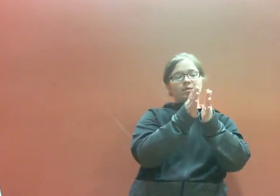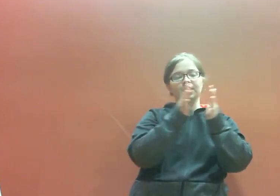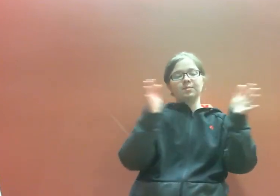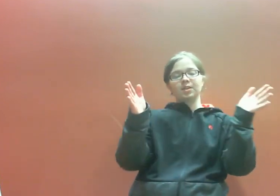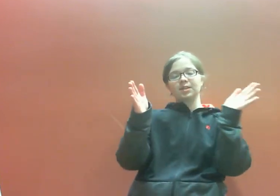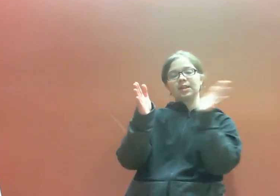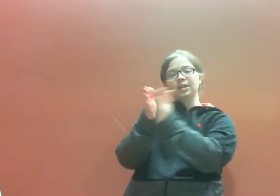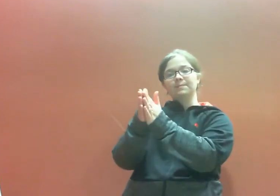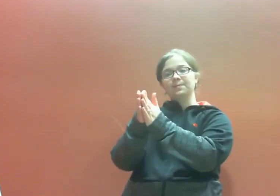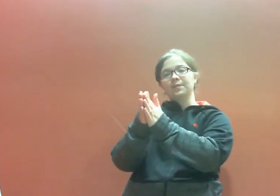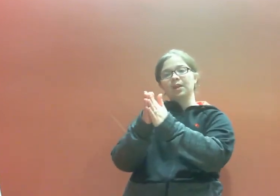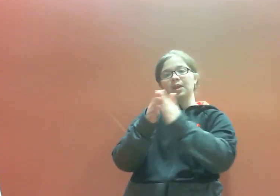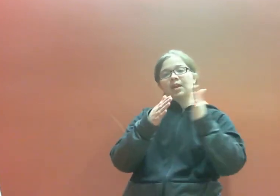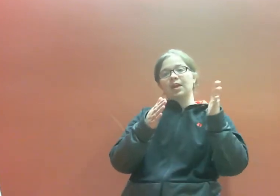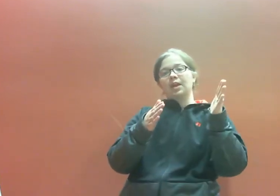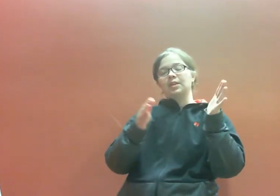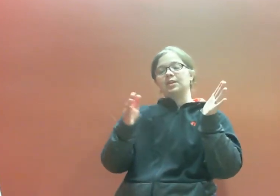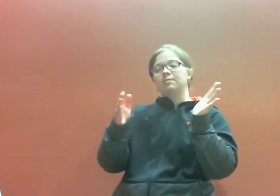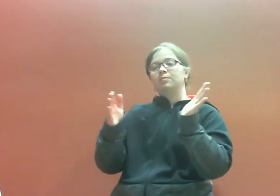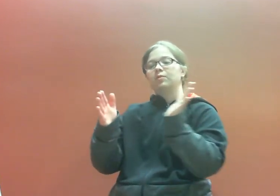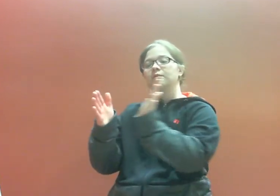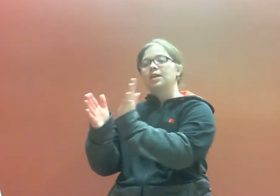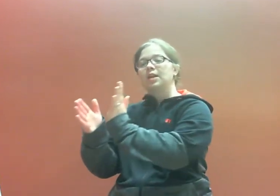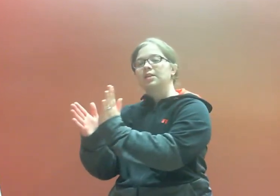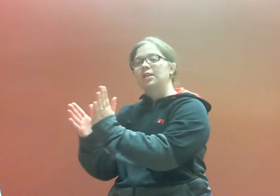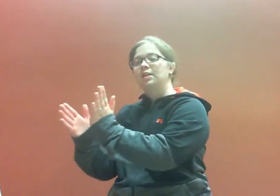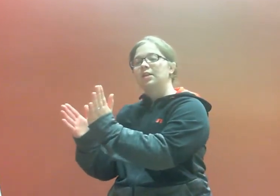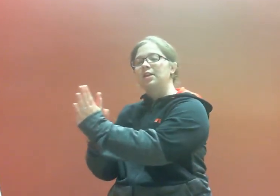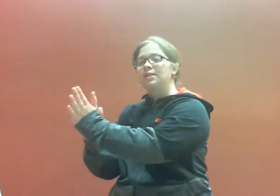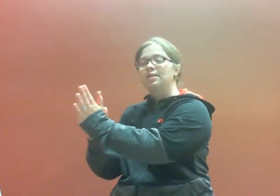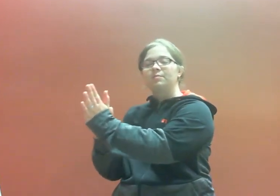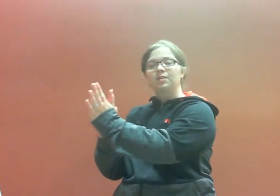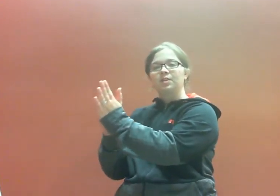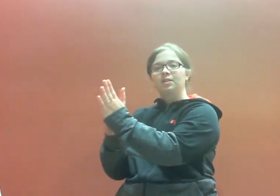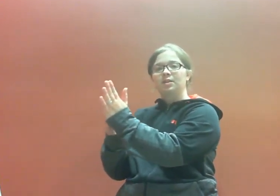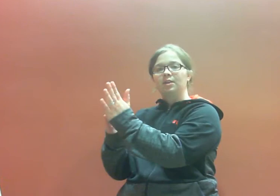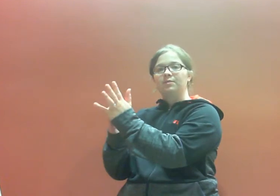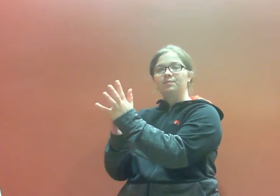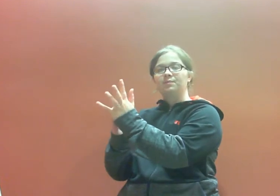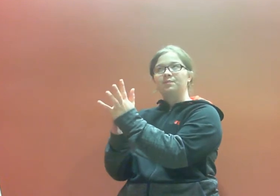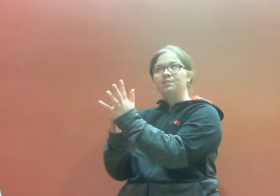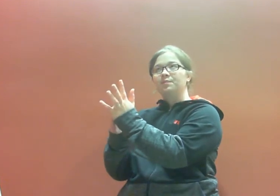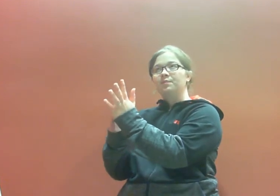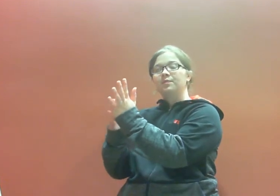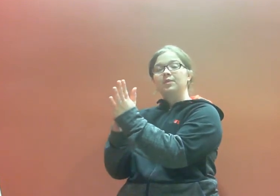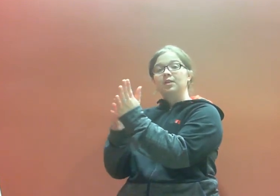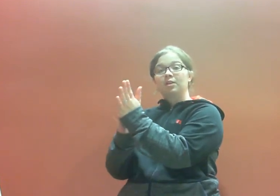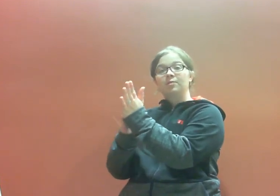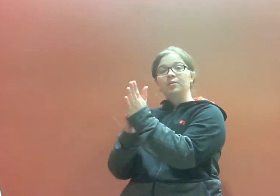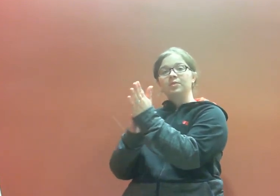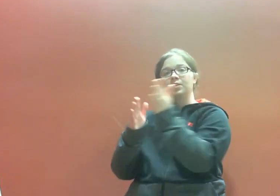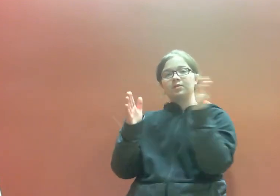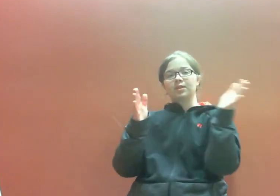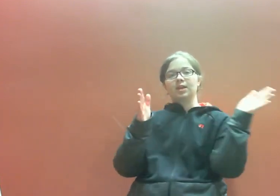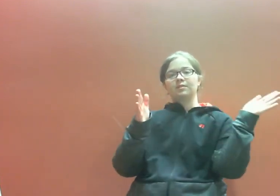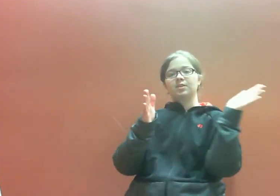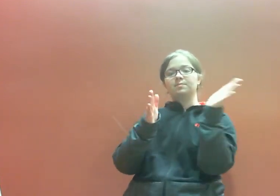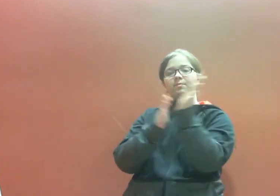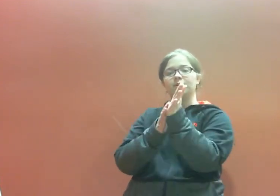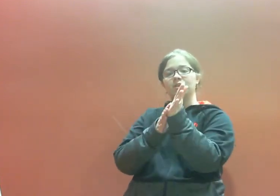compressed parts hit it, and it moves and hits up the ear bones, so it kind of just pushes